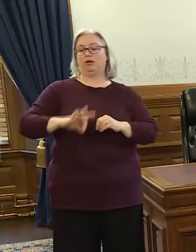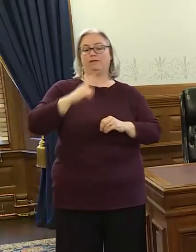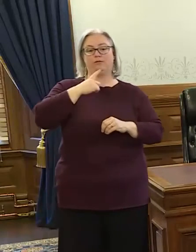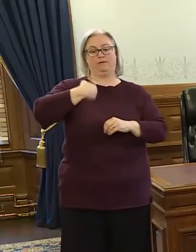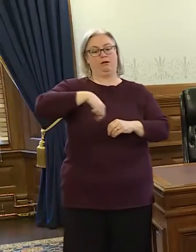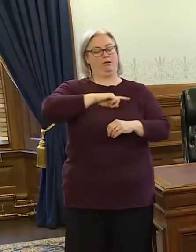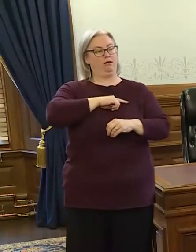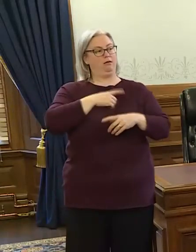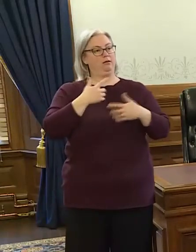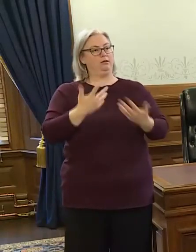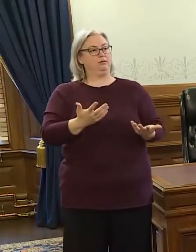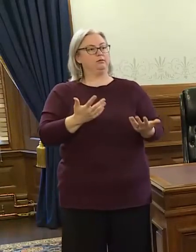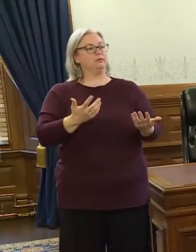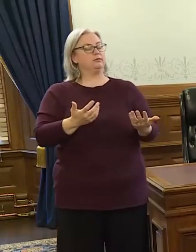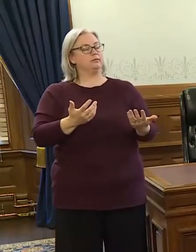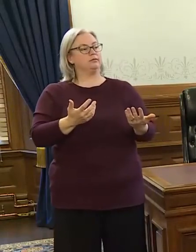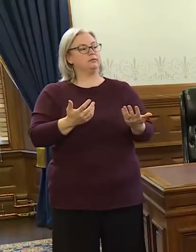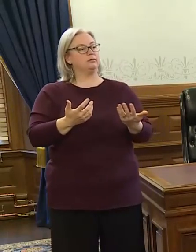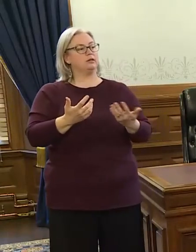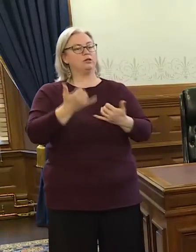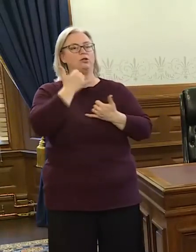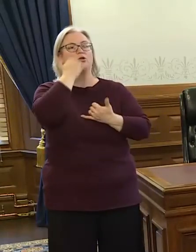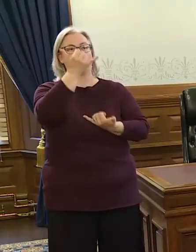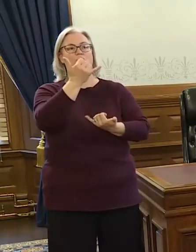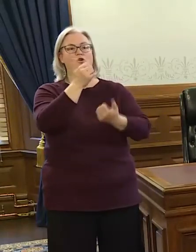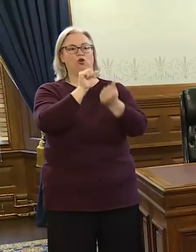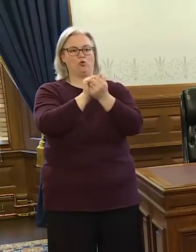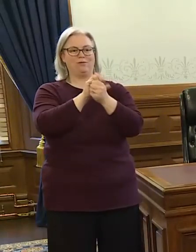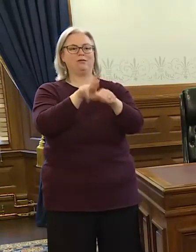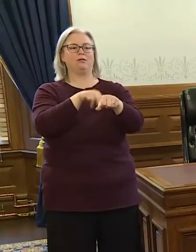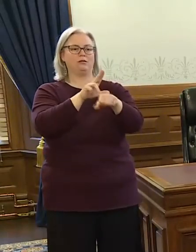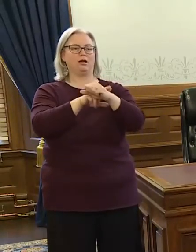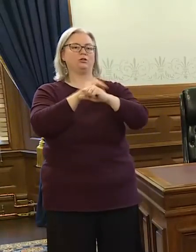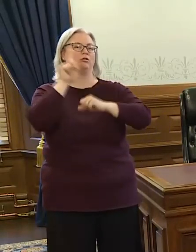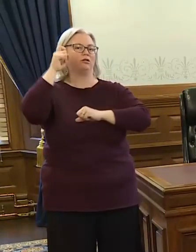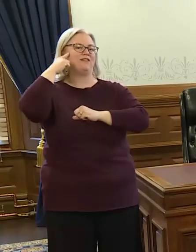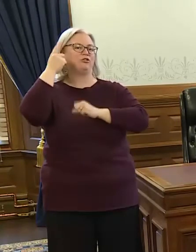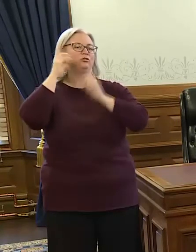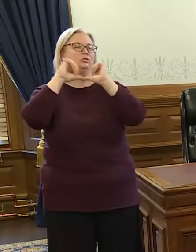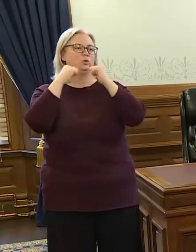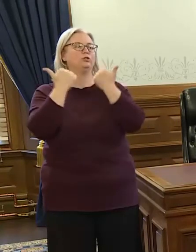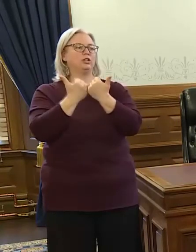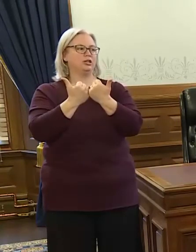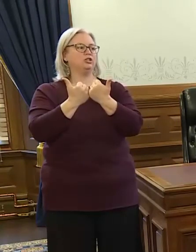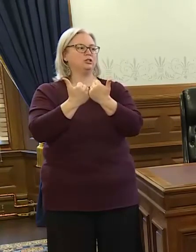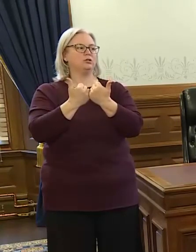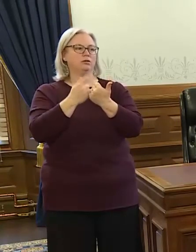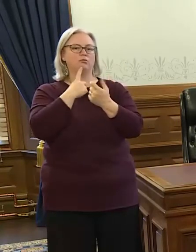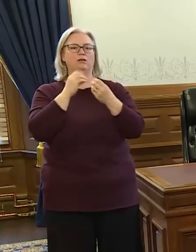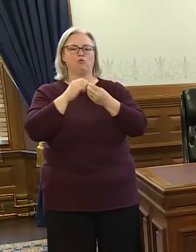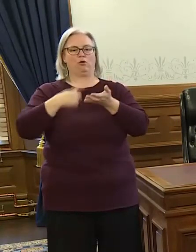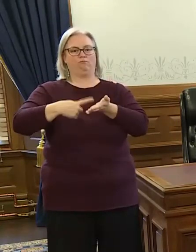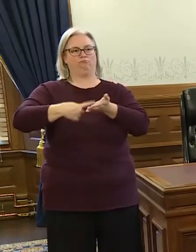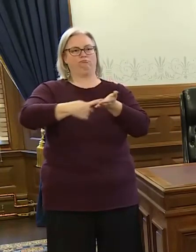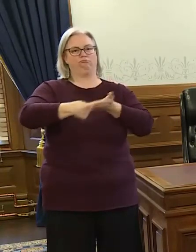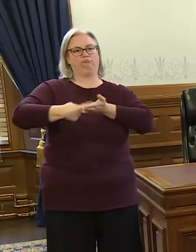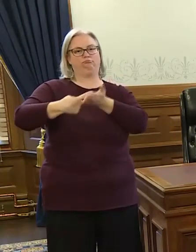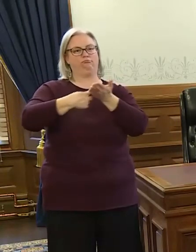is the call that we have with the National Governors Association, where there's really a lot of